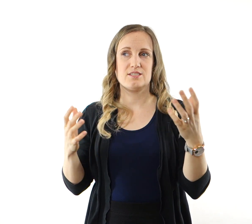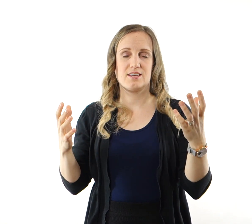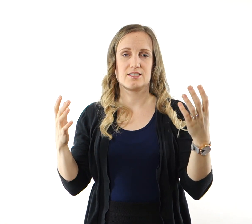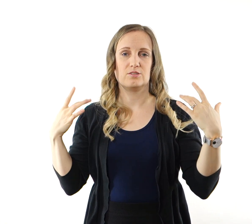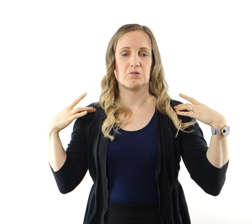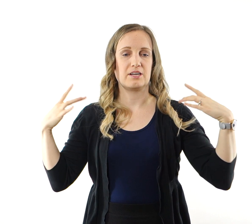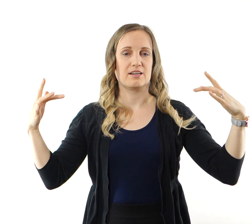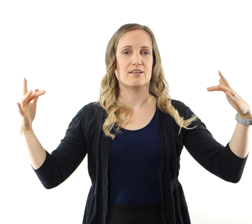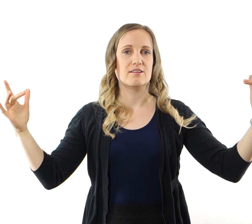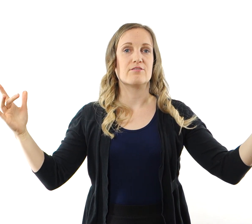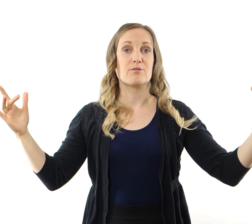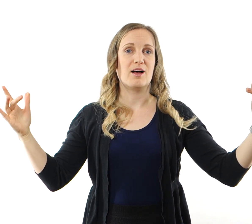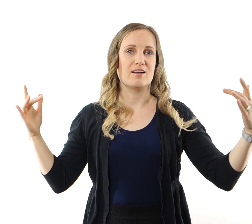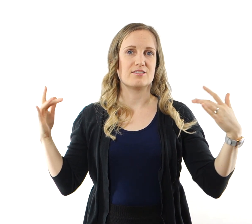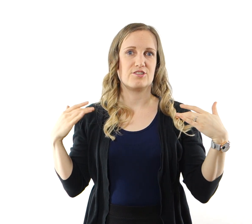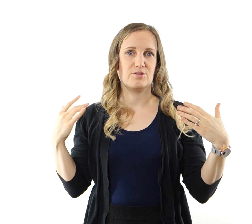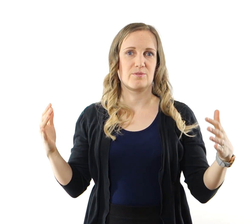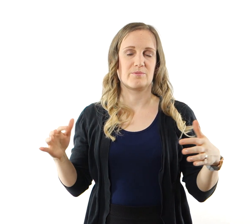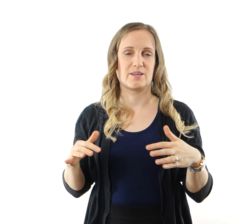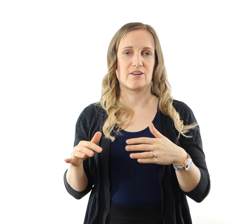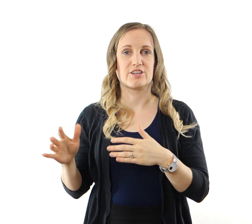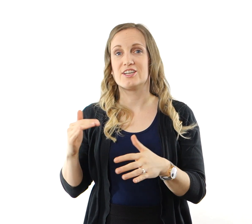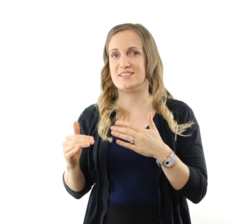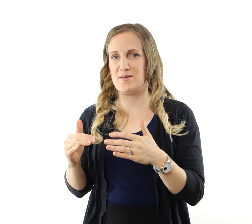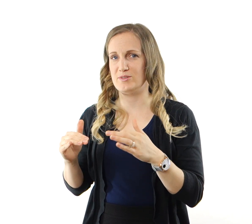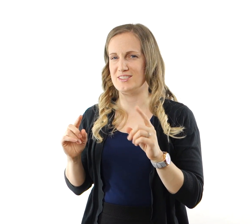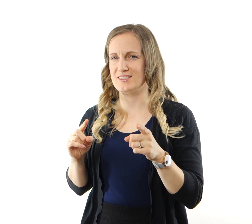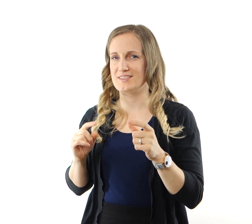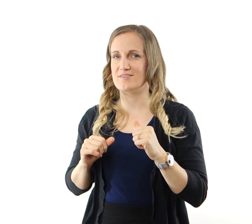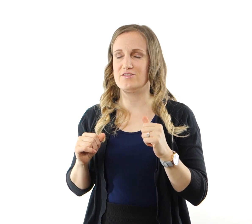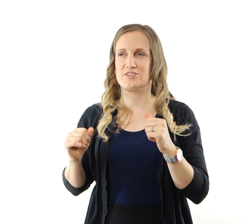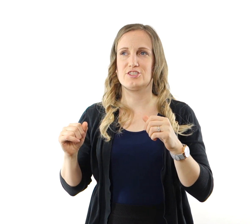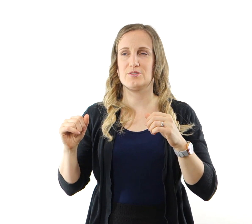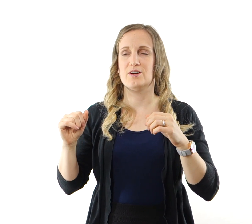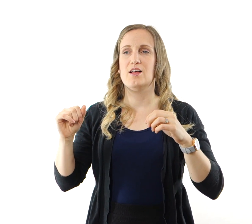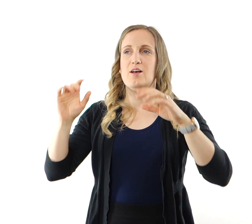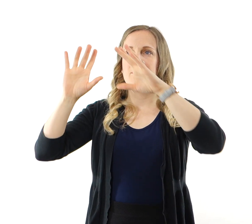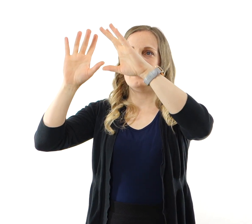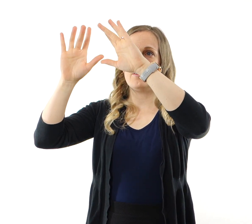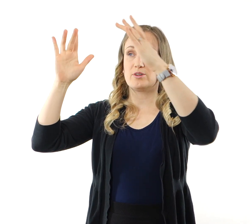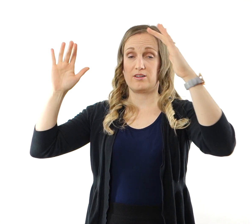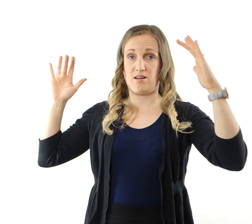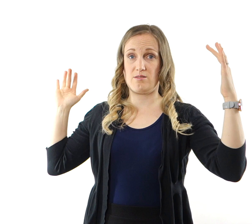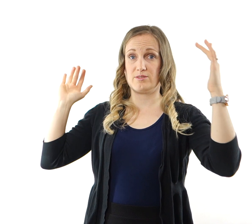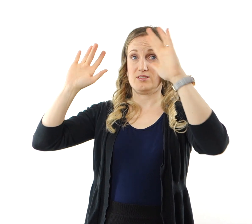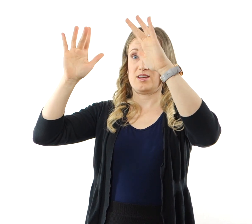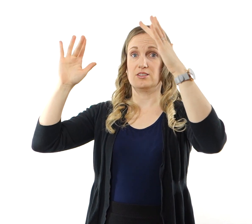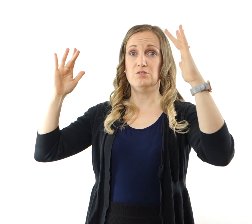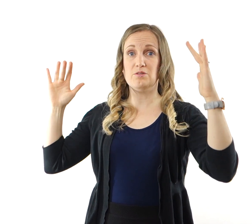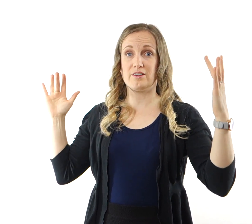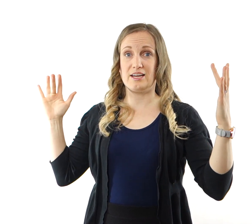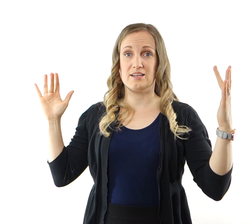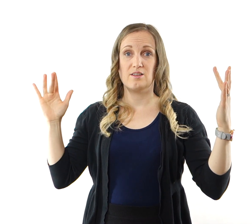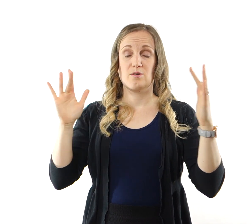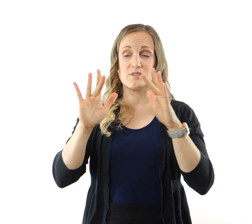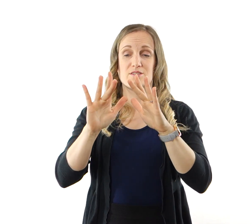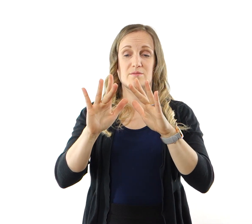sign glory from us, too, when we are a good example in verse 2. But now we're gonna sign glory, which is